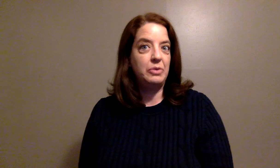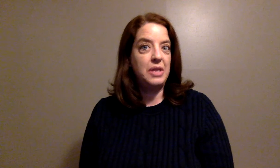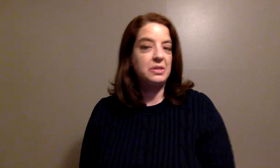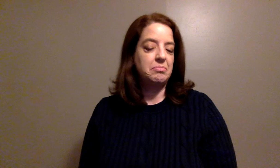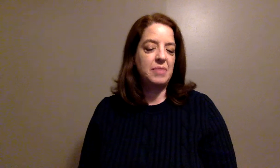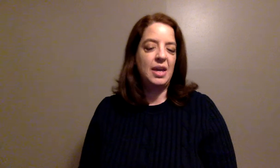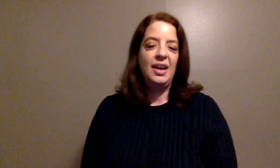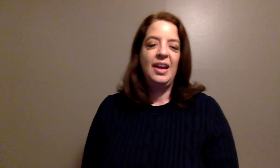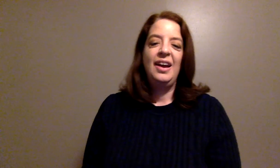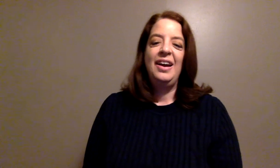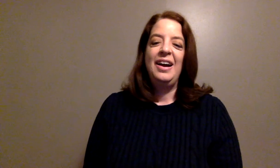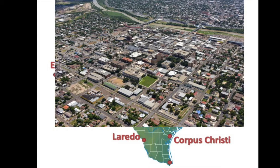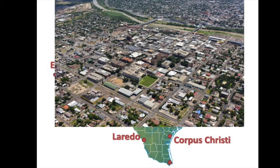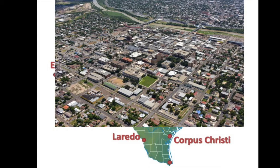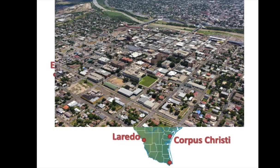Christ.